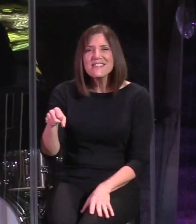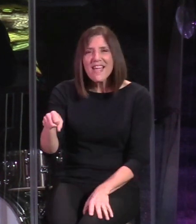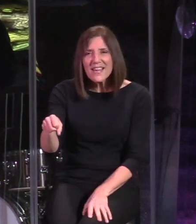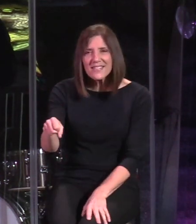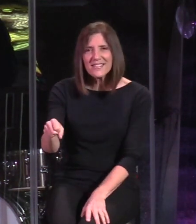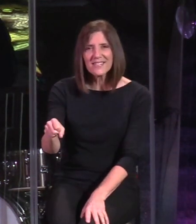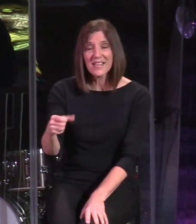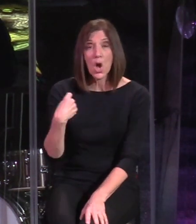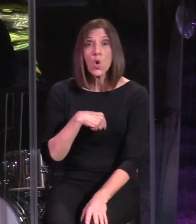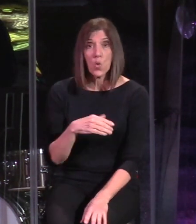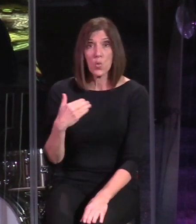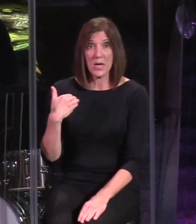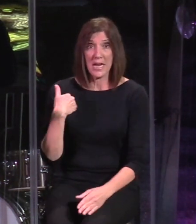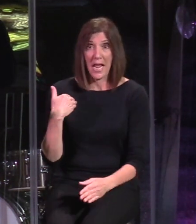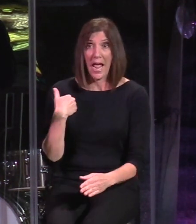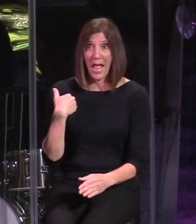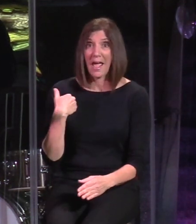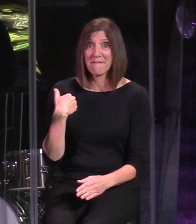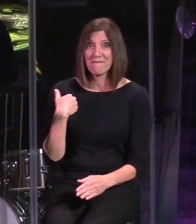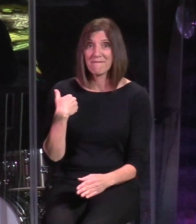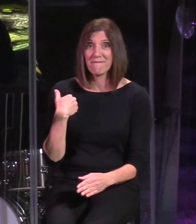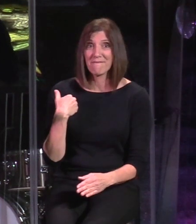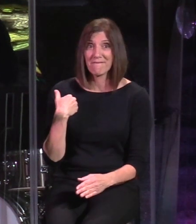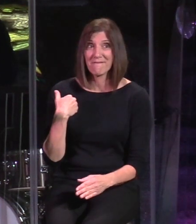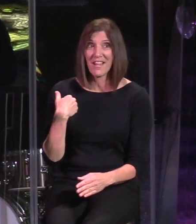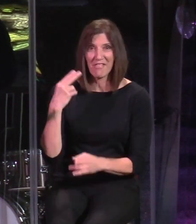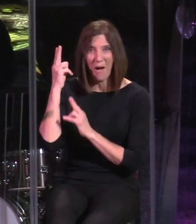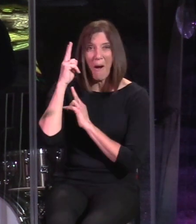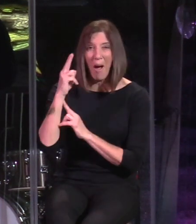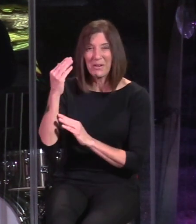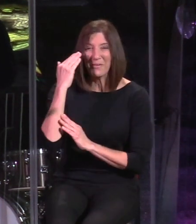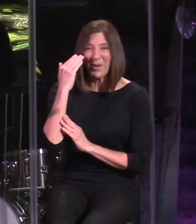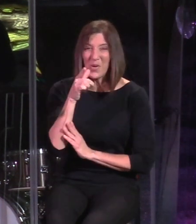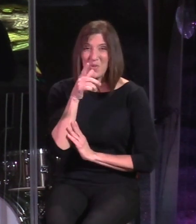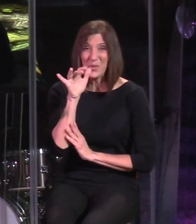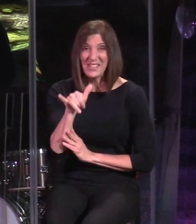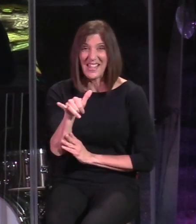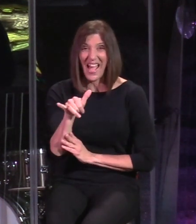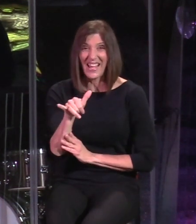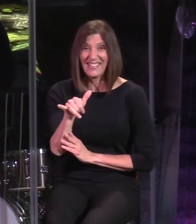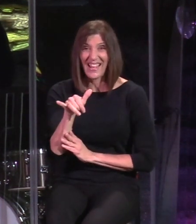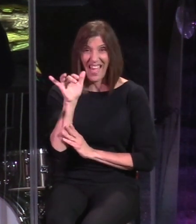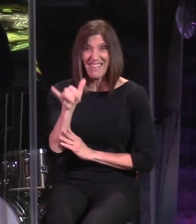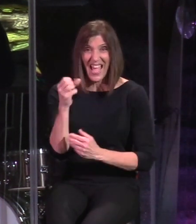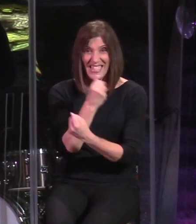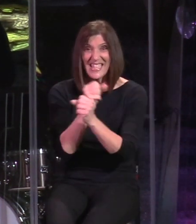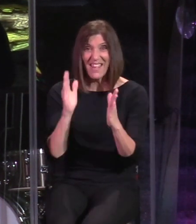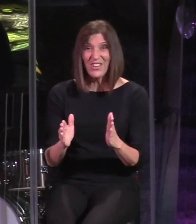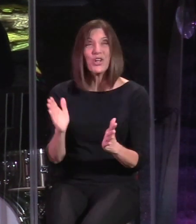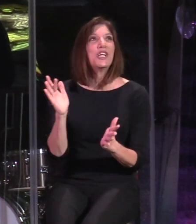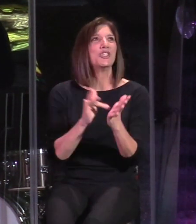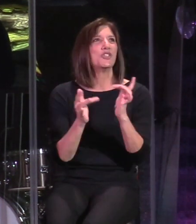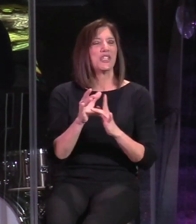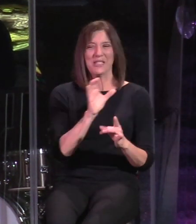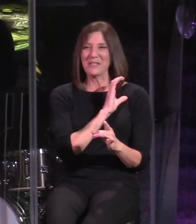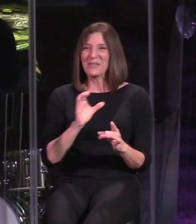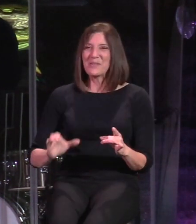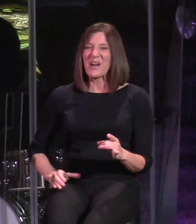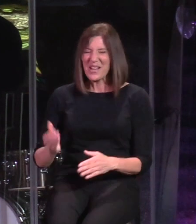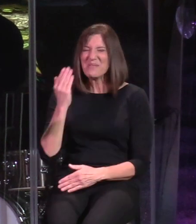have the privilege of knowing who that promised Messiah, that Savior is. It's Jesus Christ of